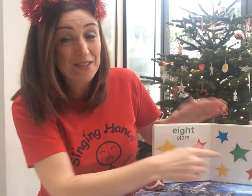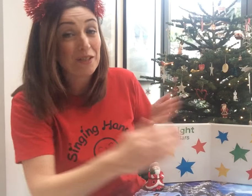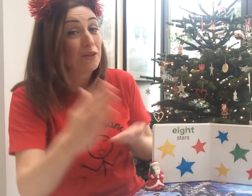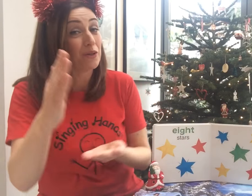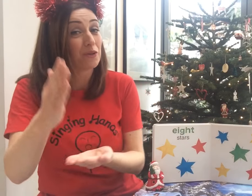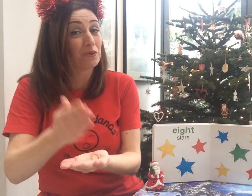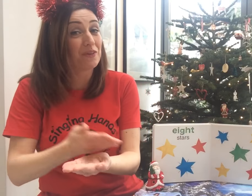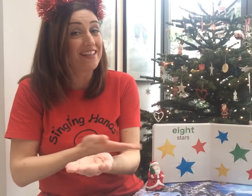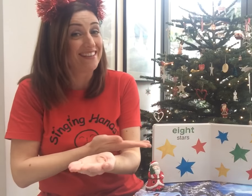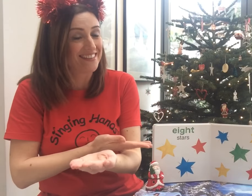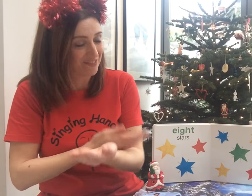green